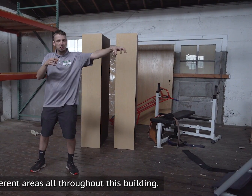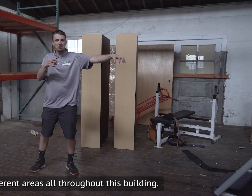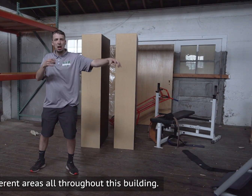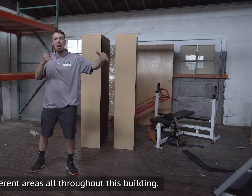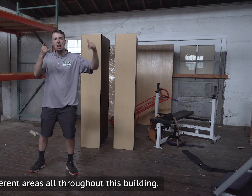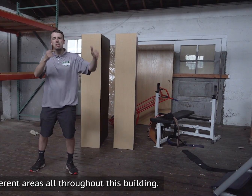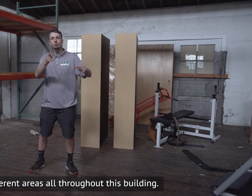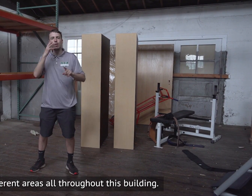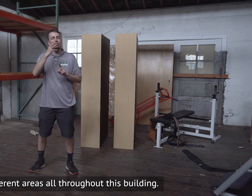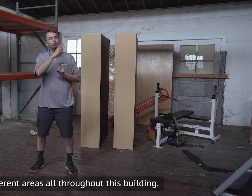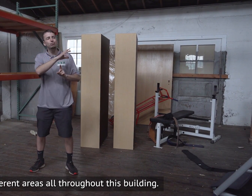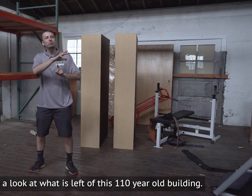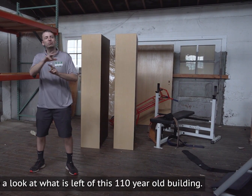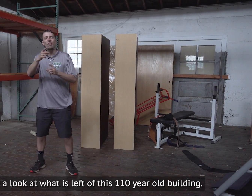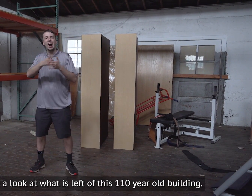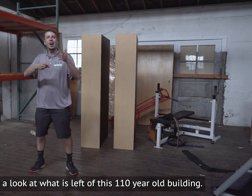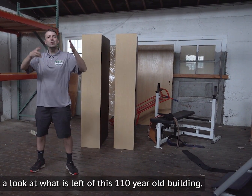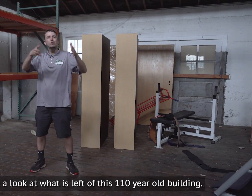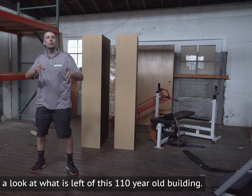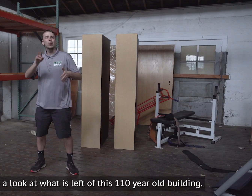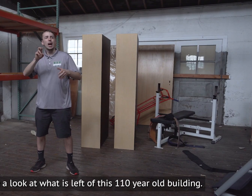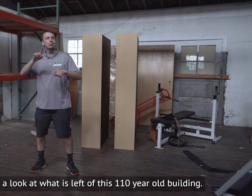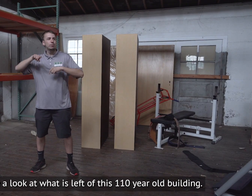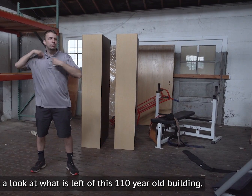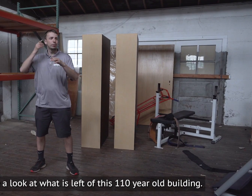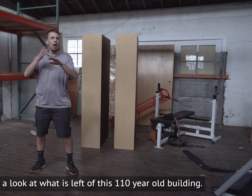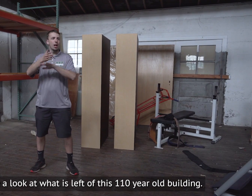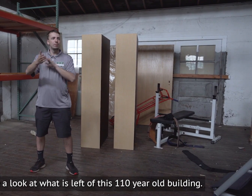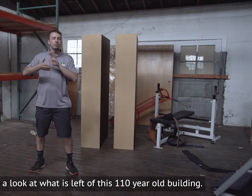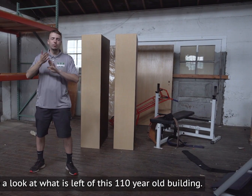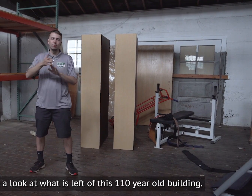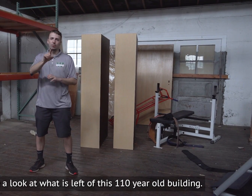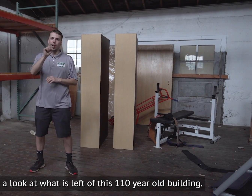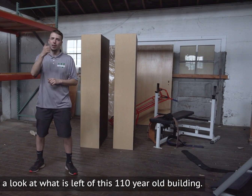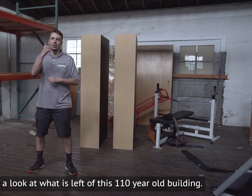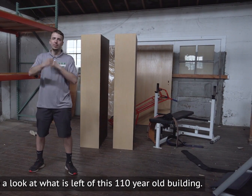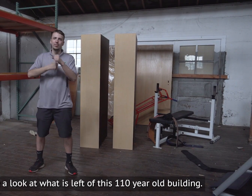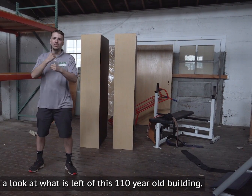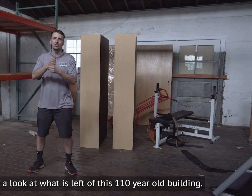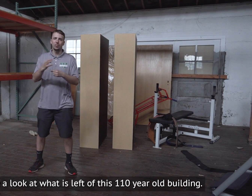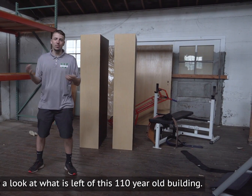throughout this building. Now we'll take a look and see what's left of this 110-year-old building.